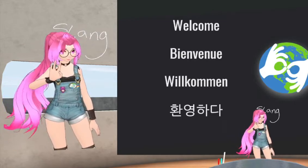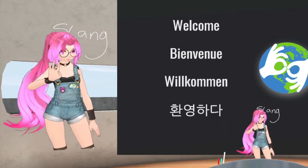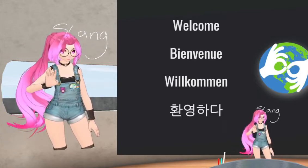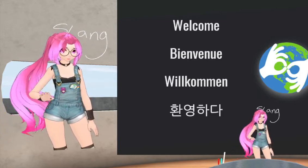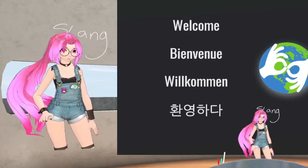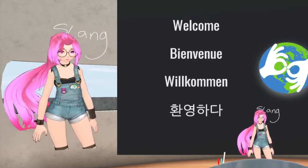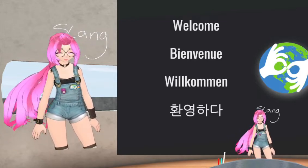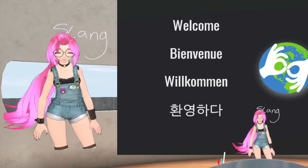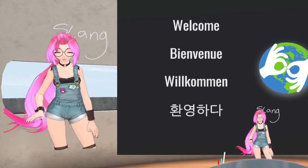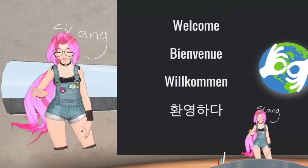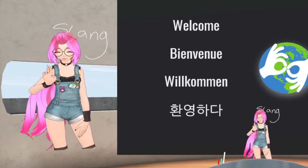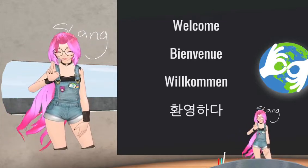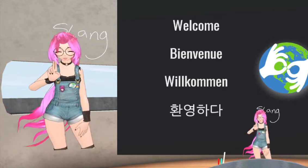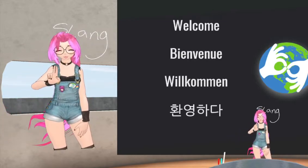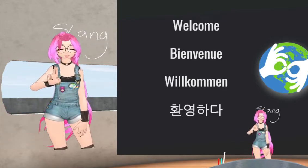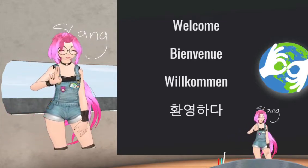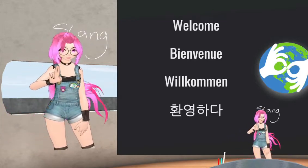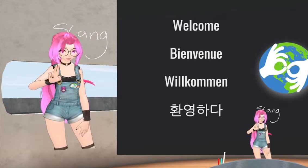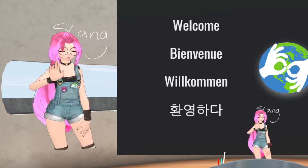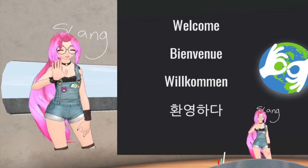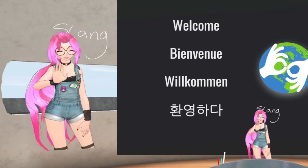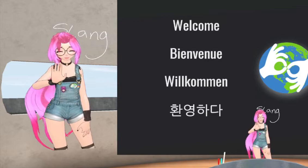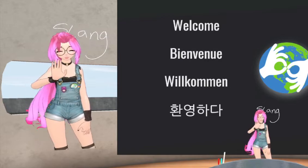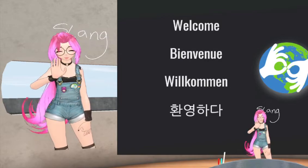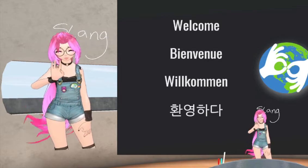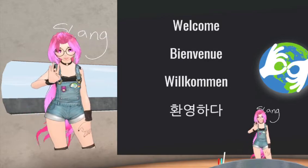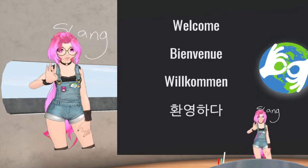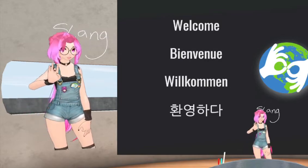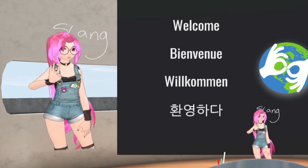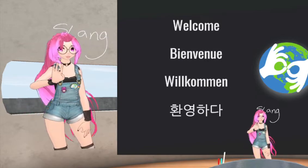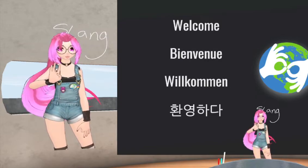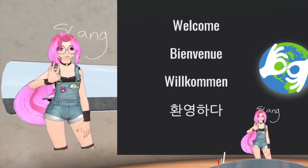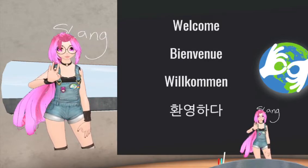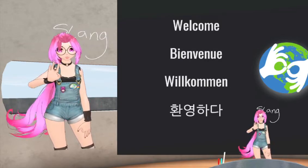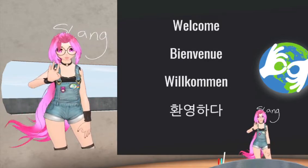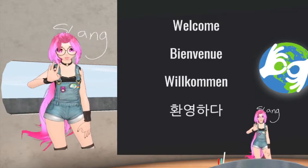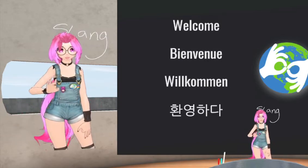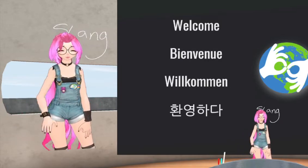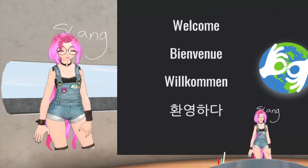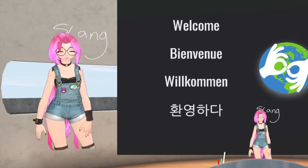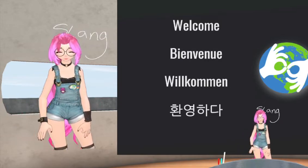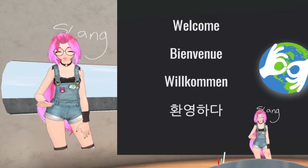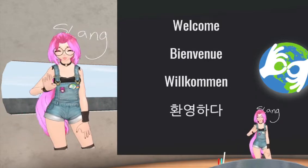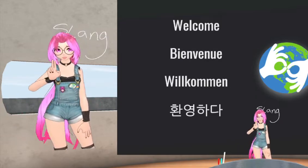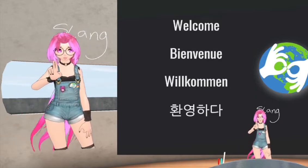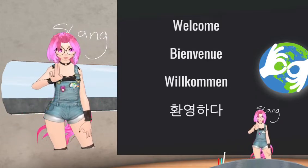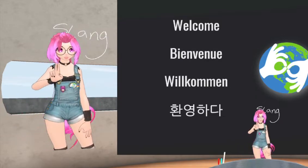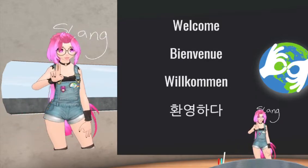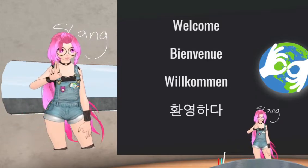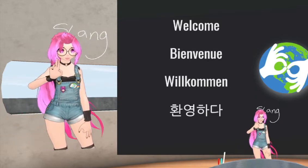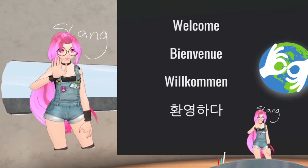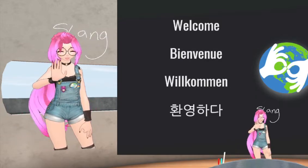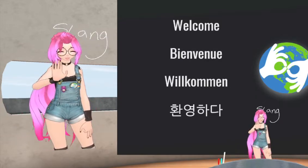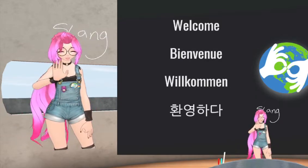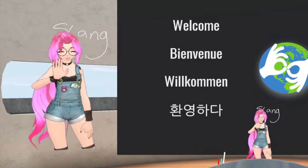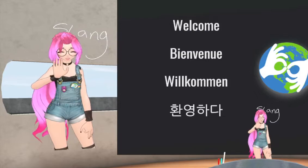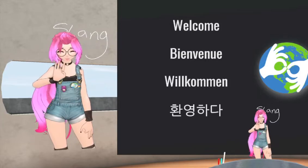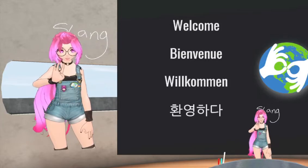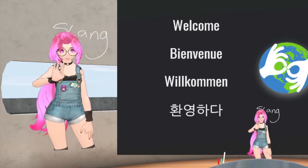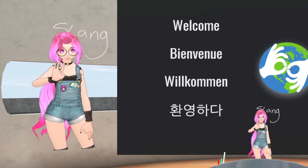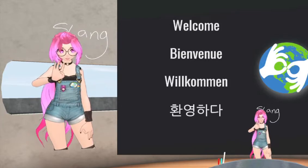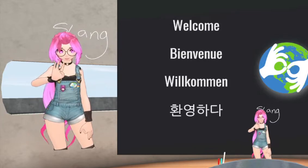hard language to speak. You know, any language is difficult, and it's totally understandable to be like, yo, I am learning. You need to